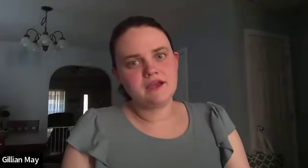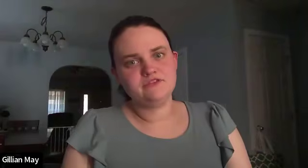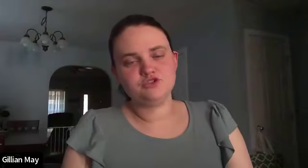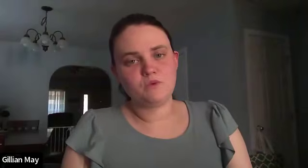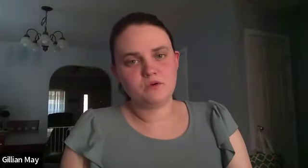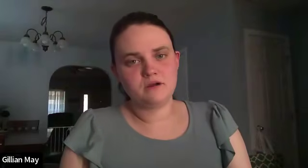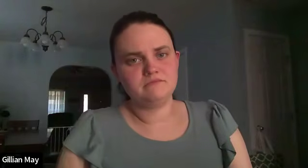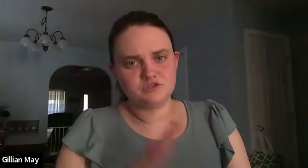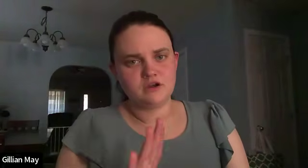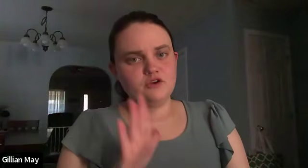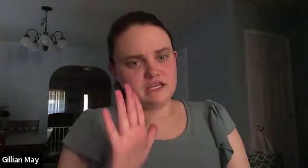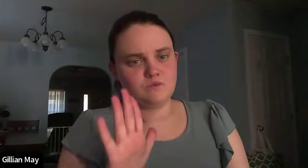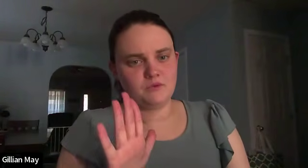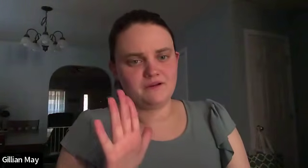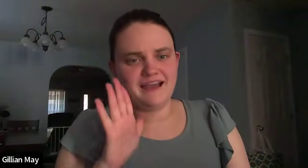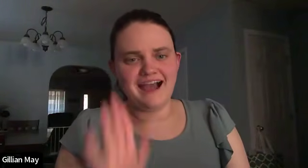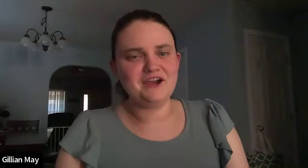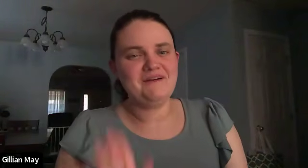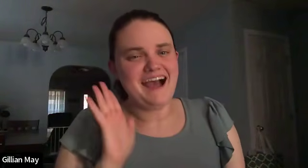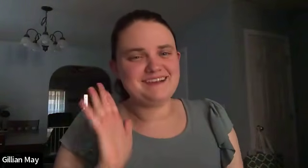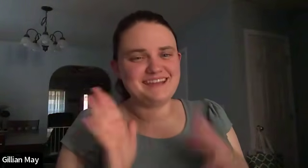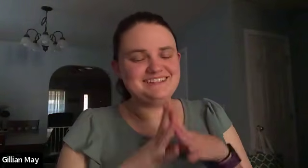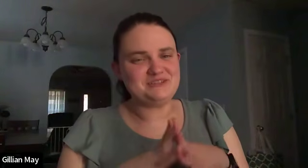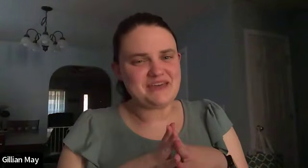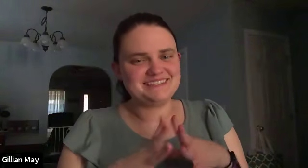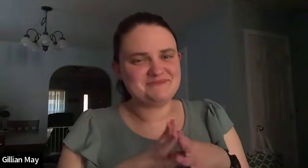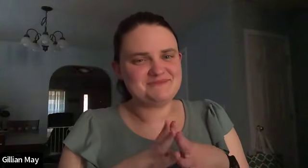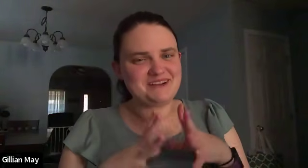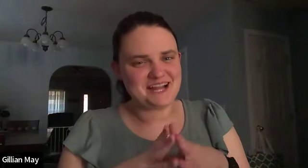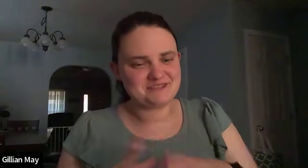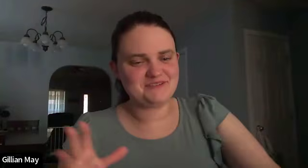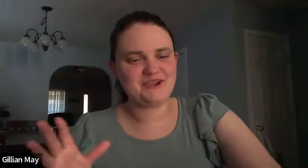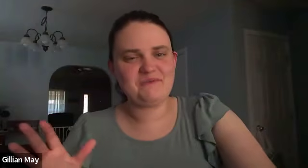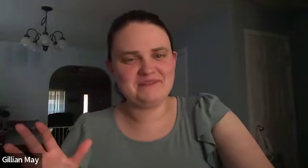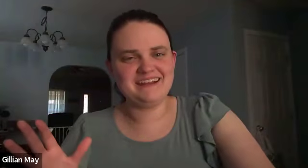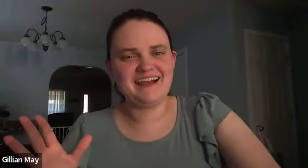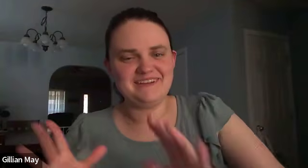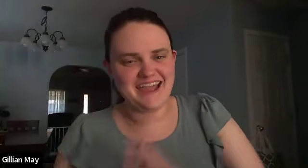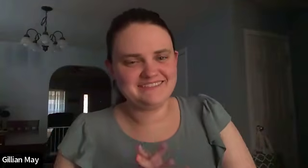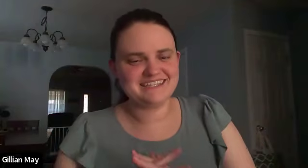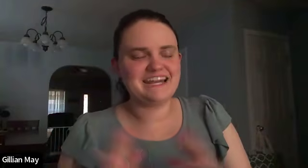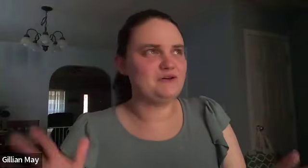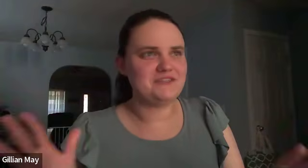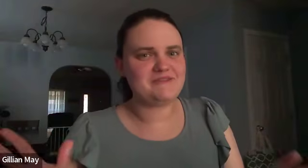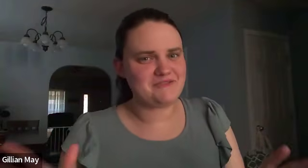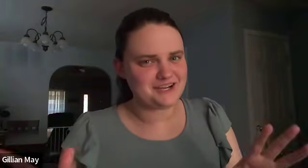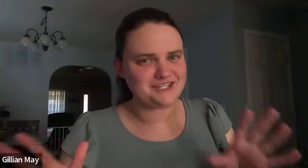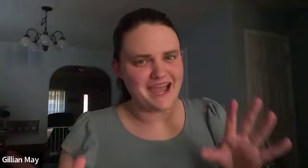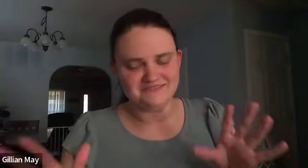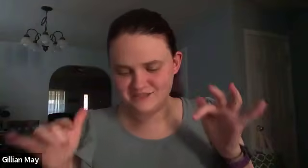lied. There's one more. I'm sorry. There is one more. I know. I do that. Sometimes I'll catch myself and I go, wait a minute. I want to add this. And I don't think we've ever actually add this